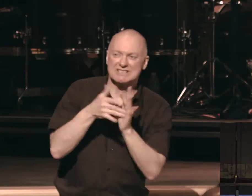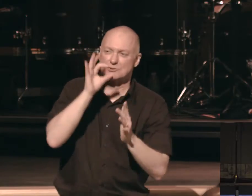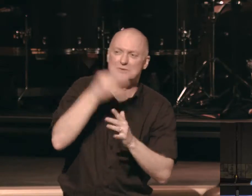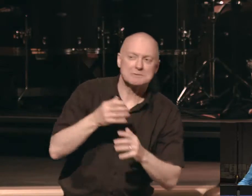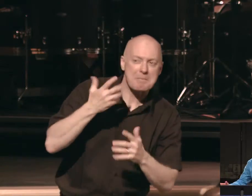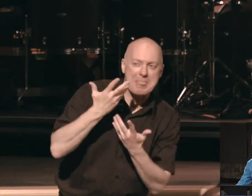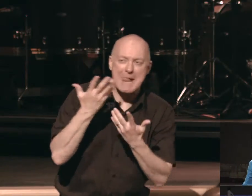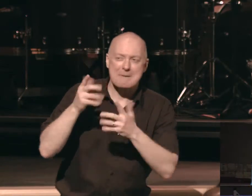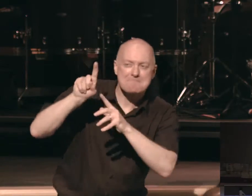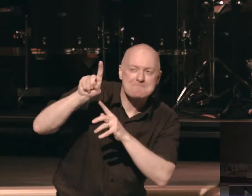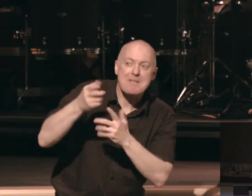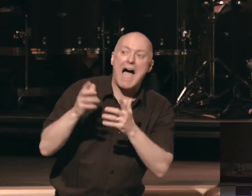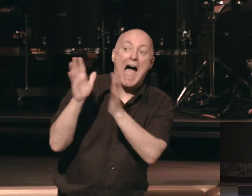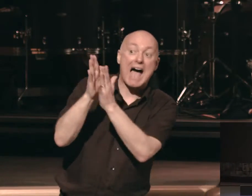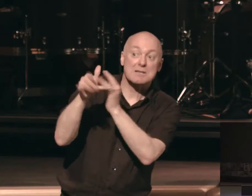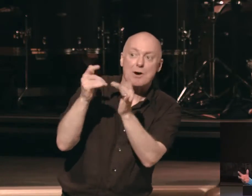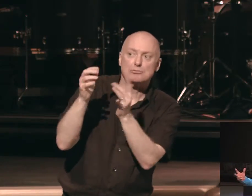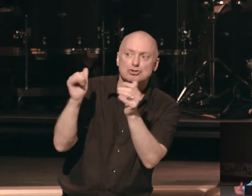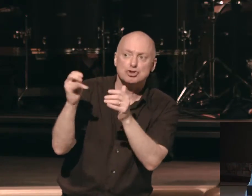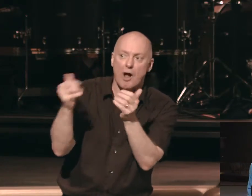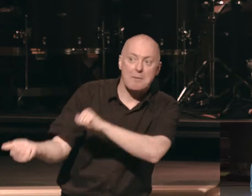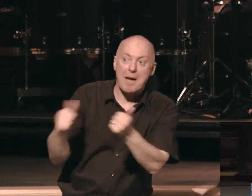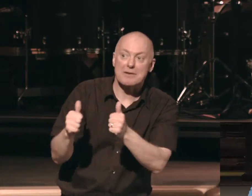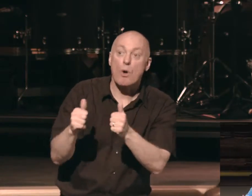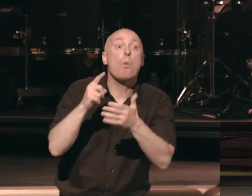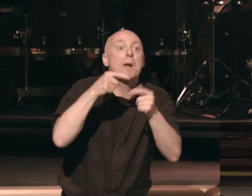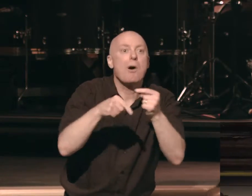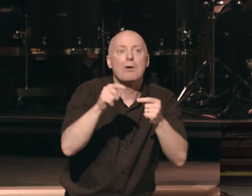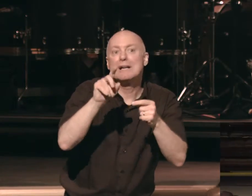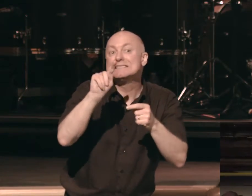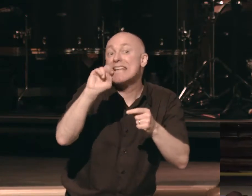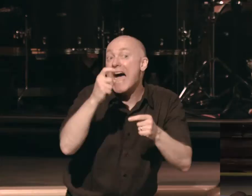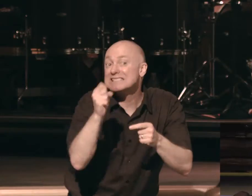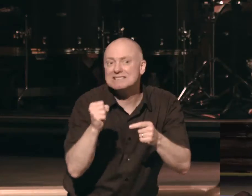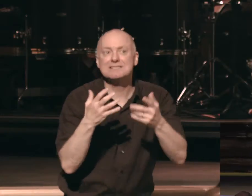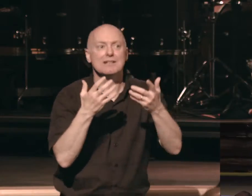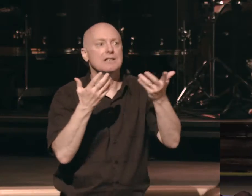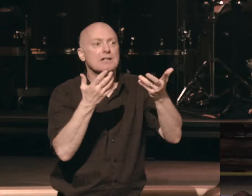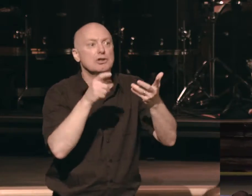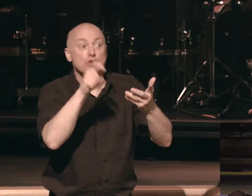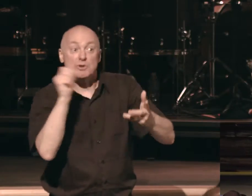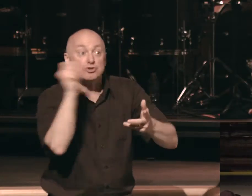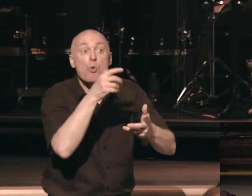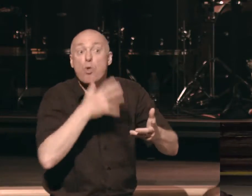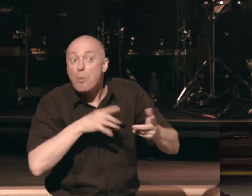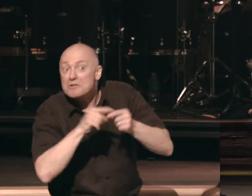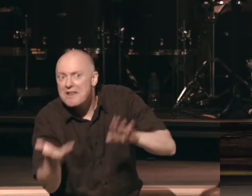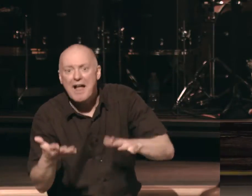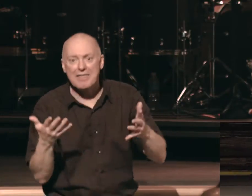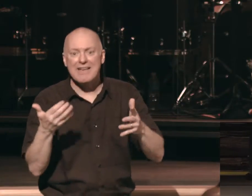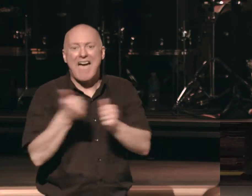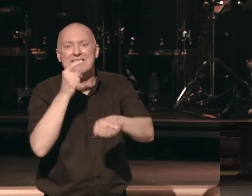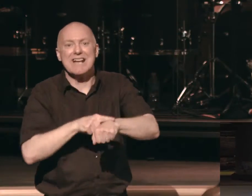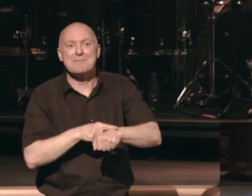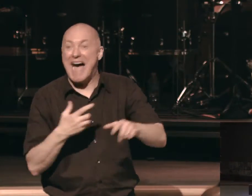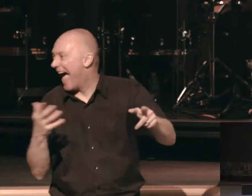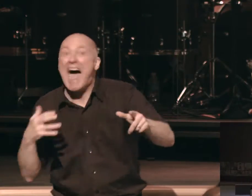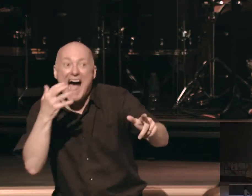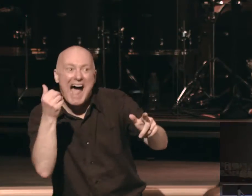And they go, let's ask him a question about John the Baptist. Let's ask him a question about if he pays taxes. Let's ask him a question if he should stone this woman. And every time they go,